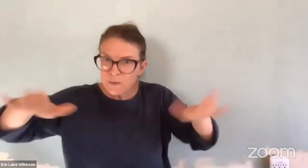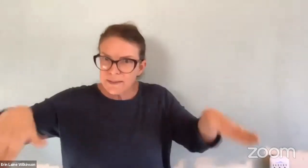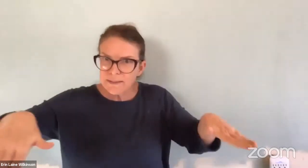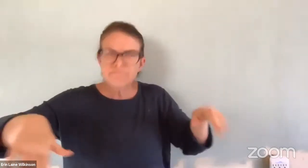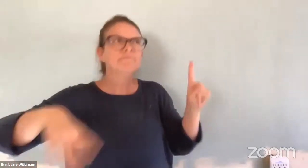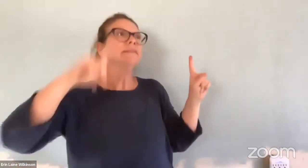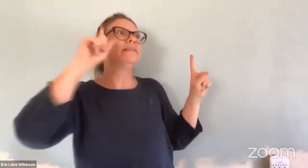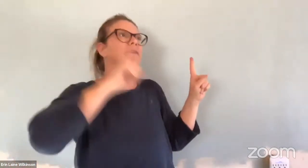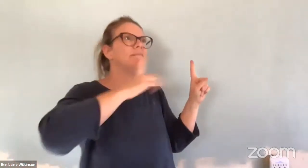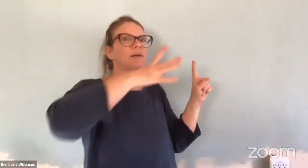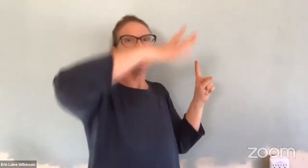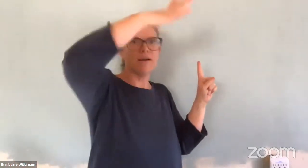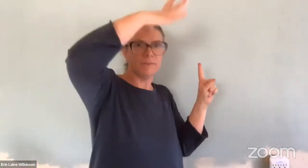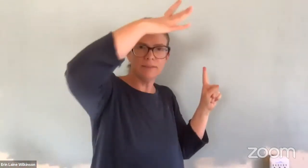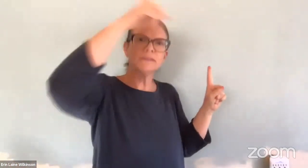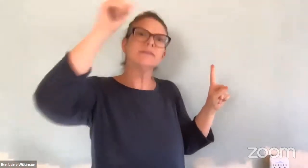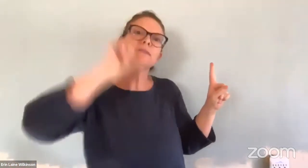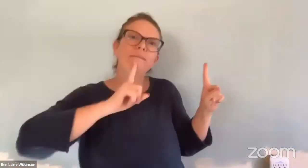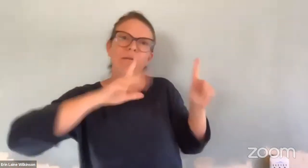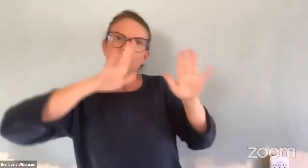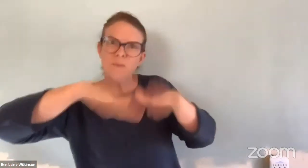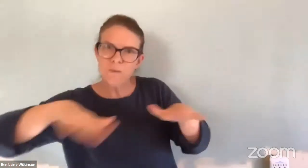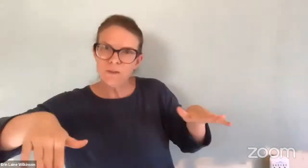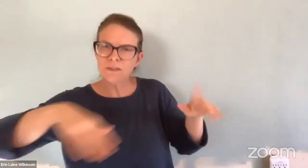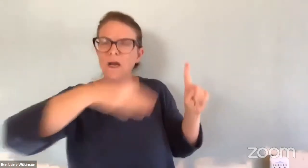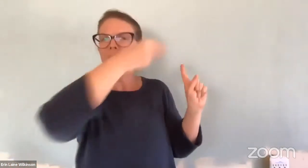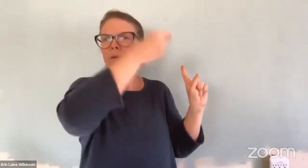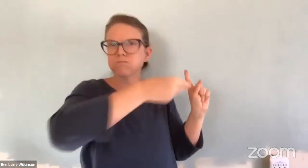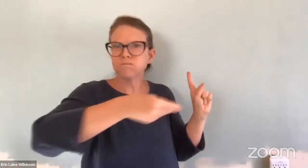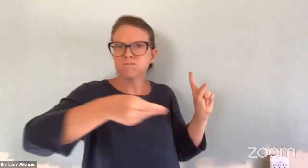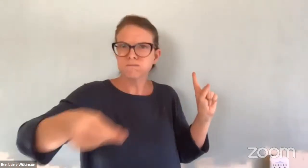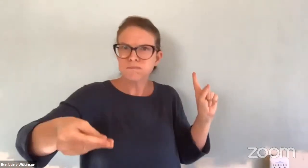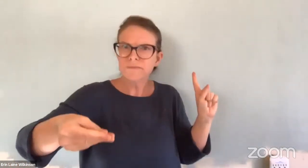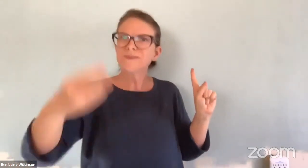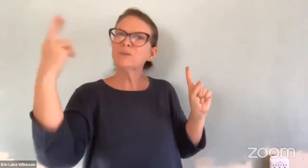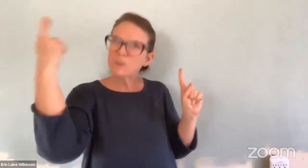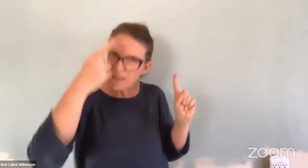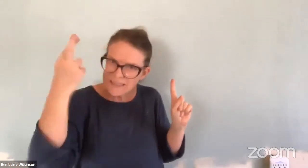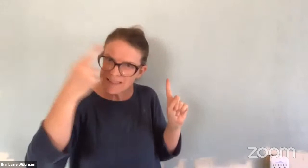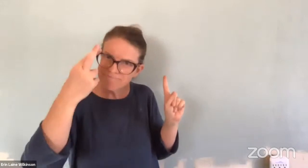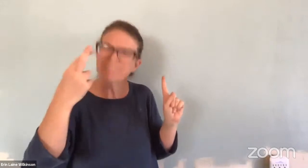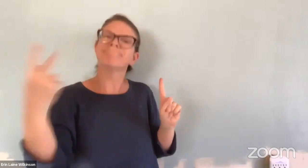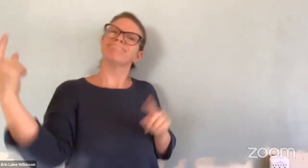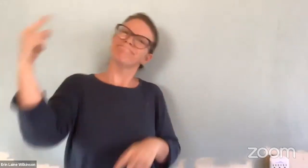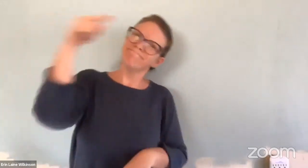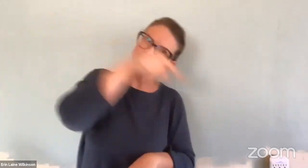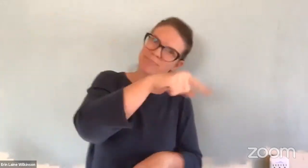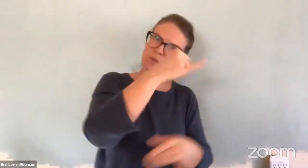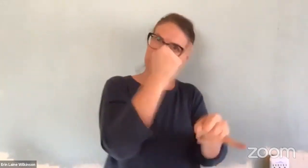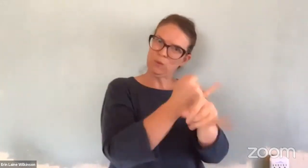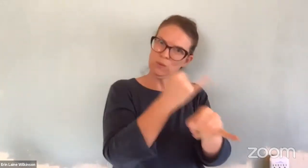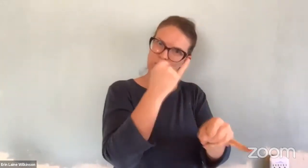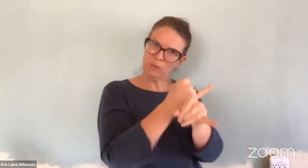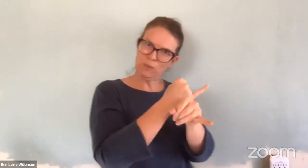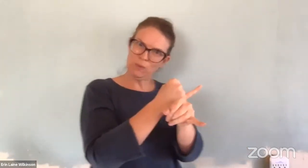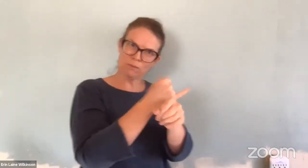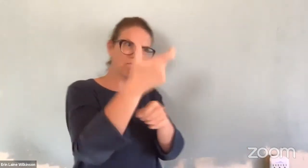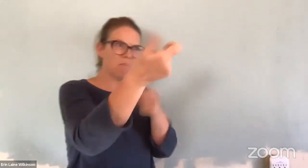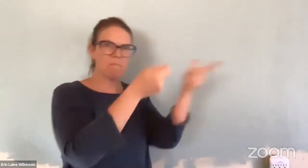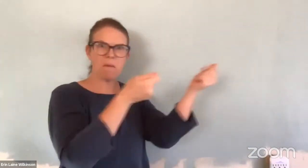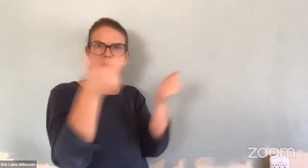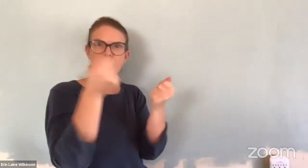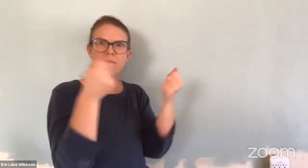perhaps. If it's genetic deafness, it would be passed on. So then you have deaf parents with deaf children. And so